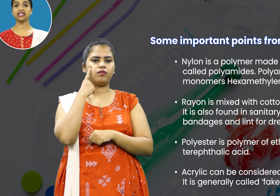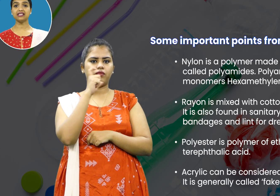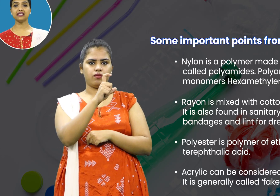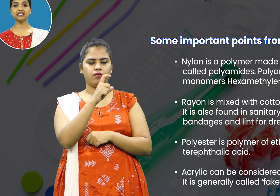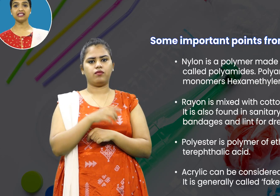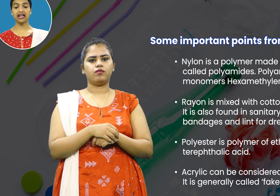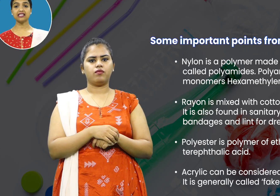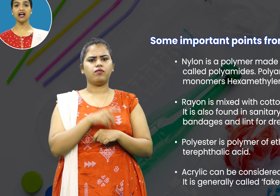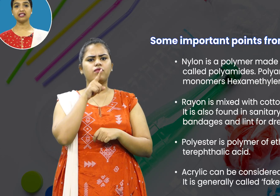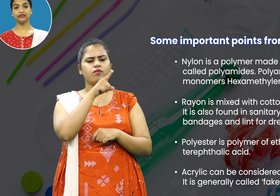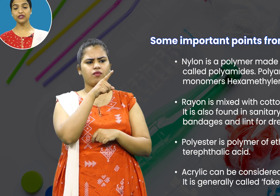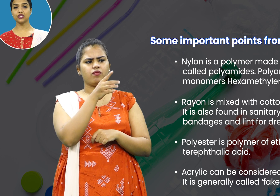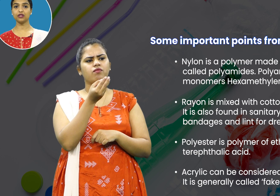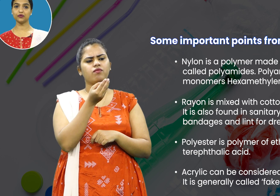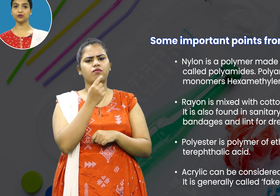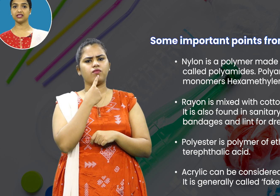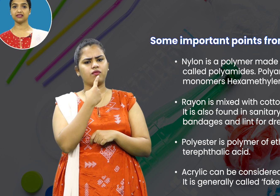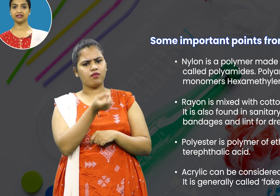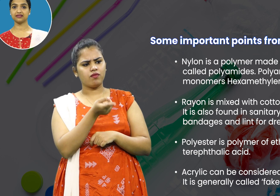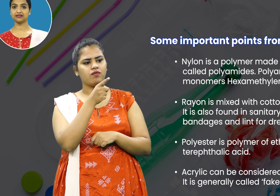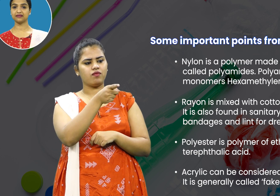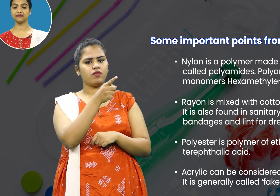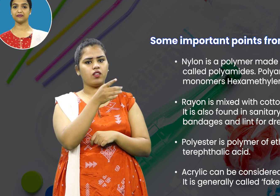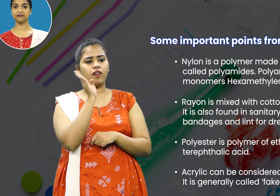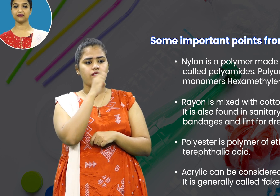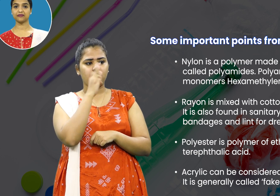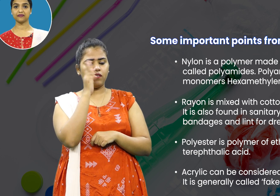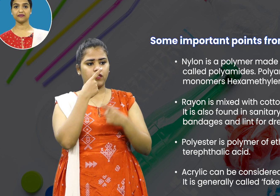can be considered as artificial wool.